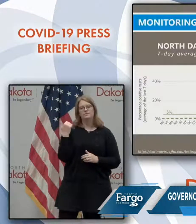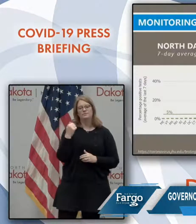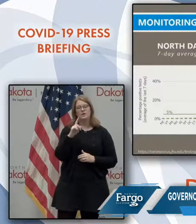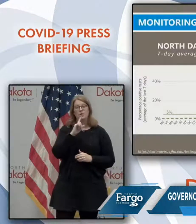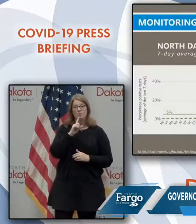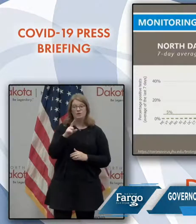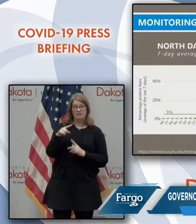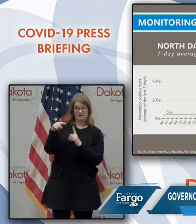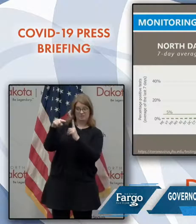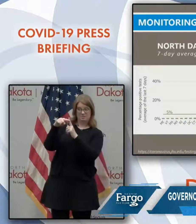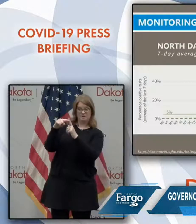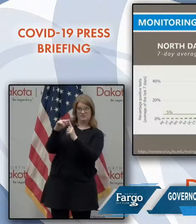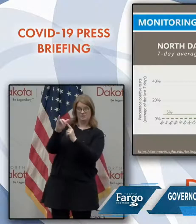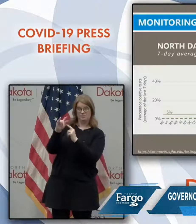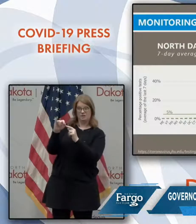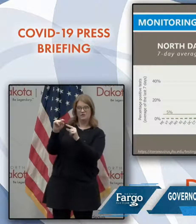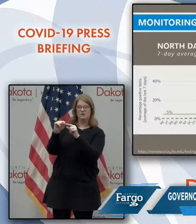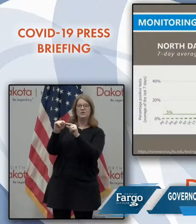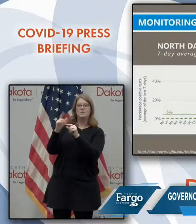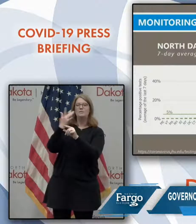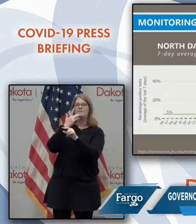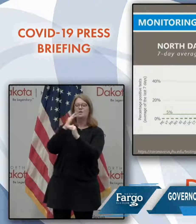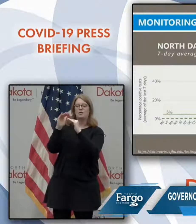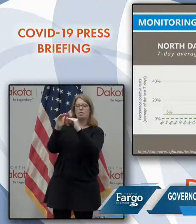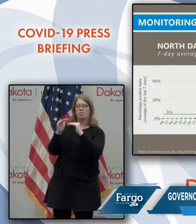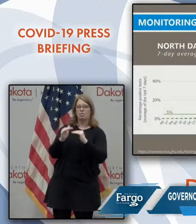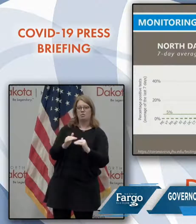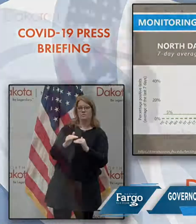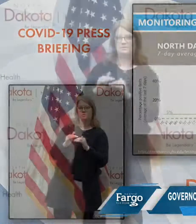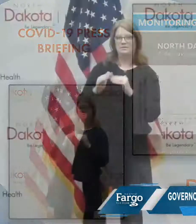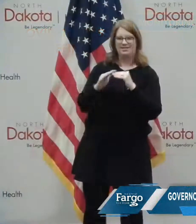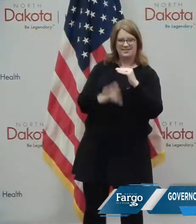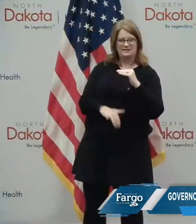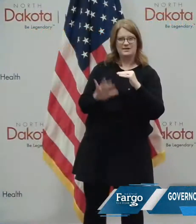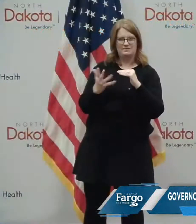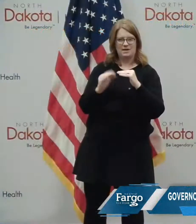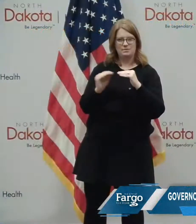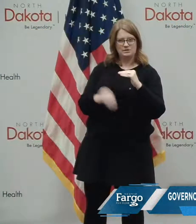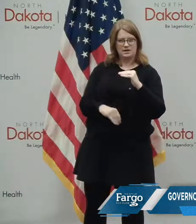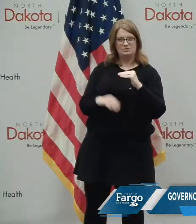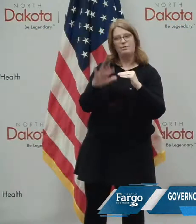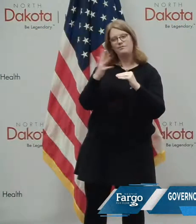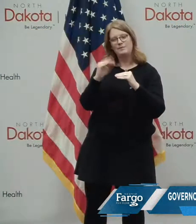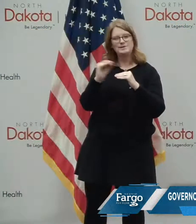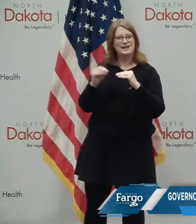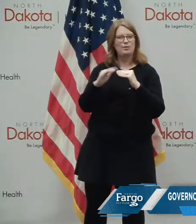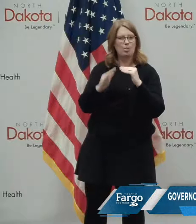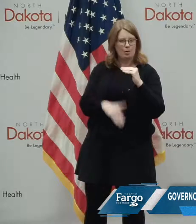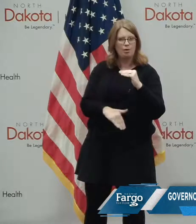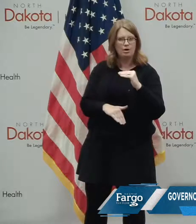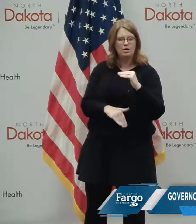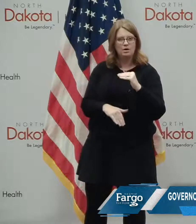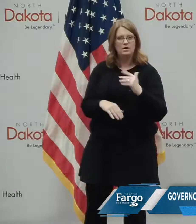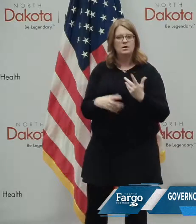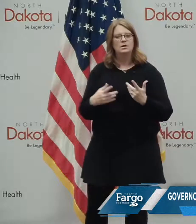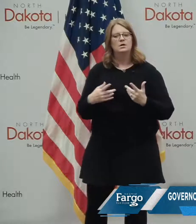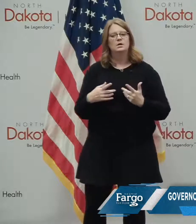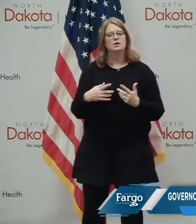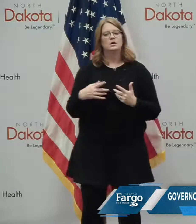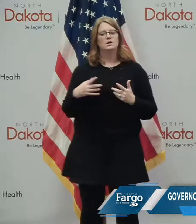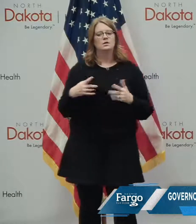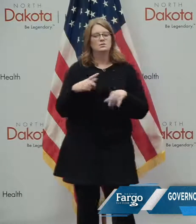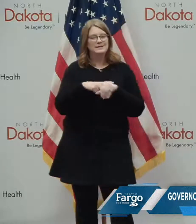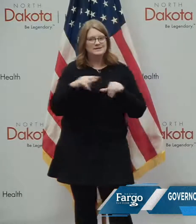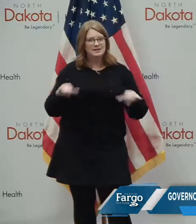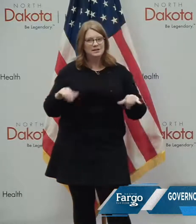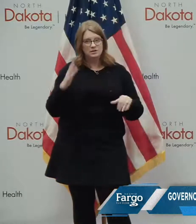back to 5% or lower, and again, we're doing this again trying to be simultaneously. We talk about the